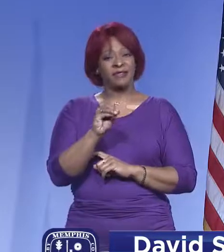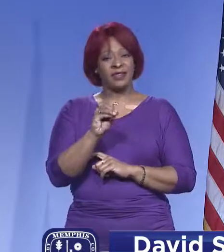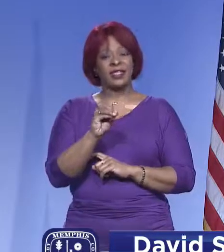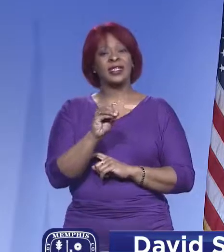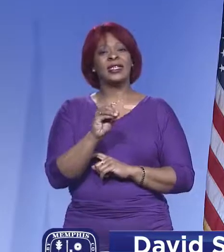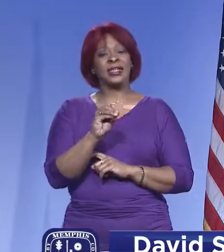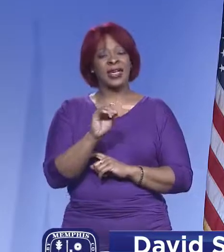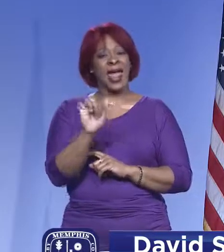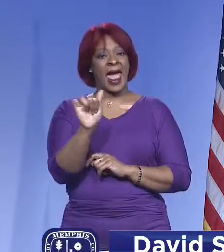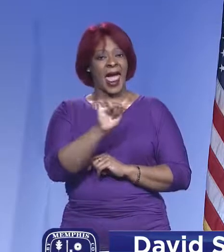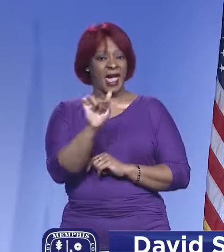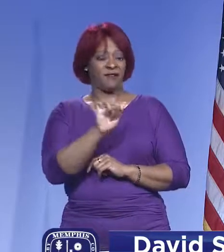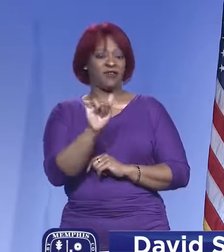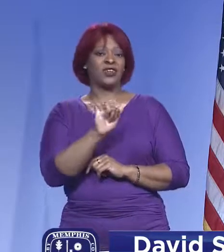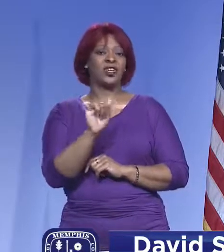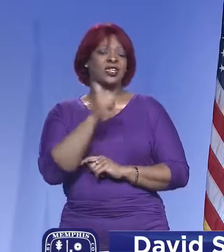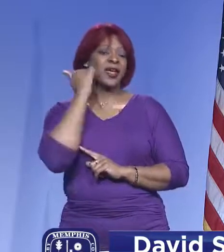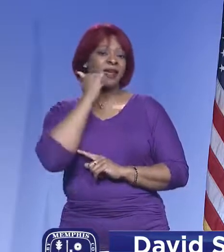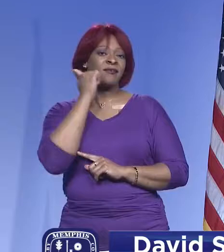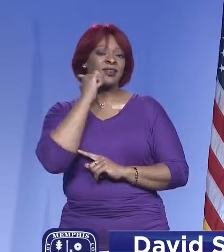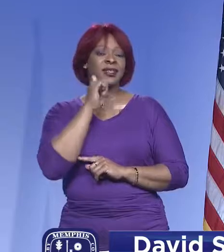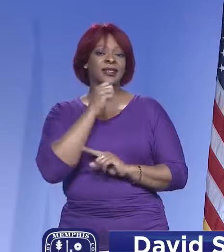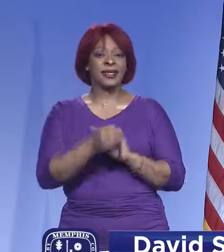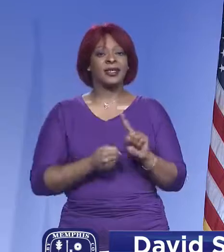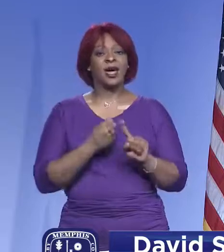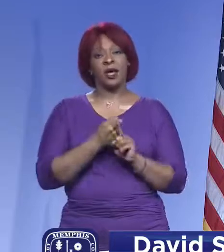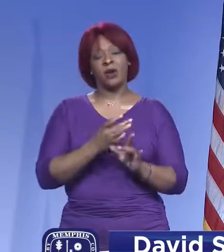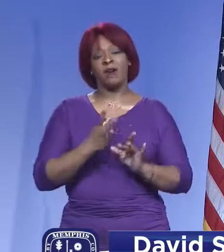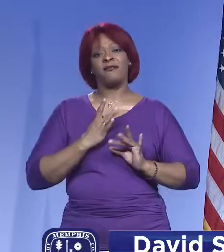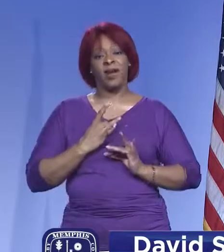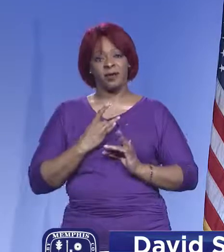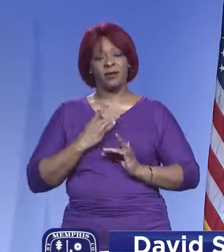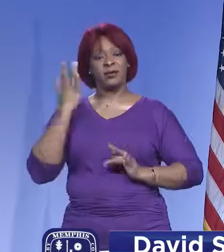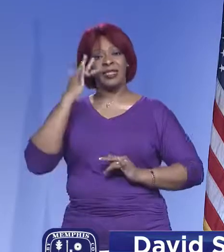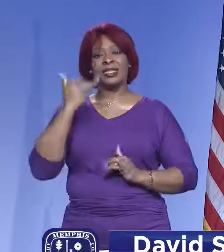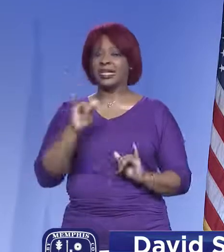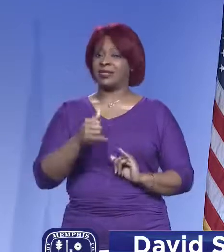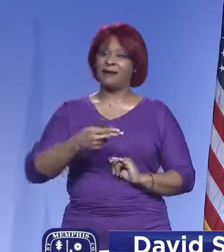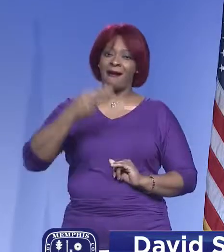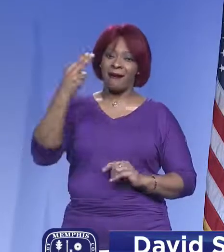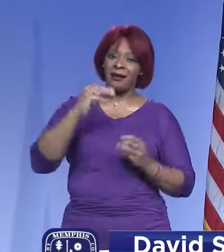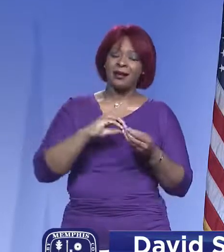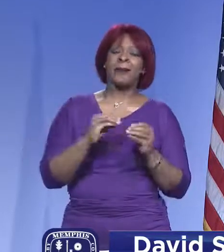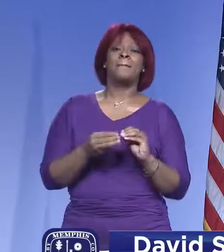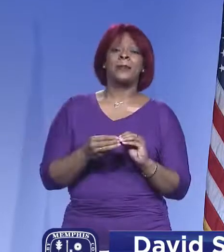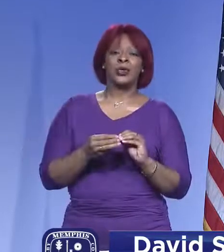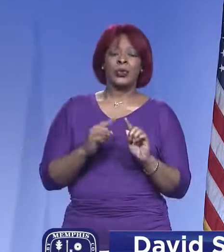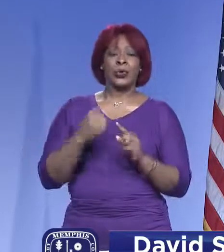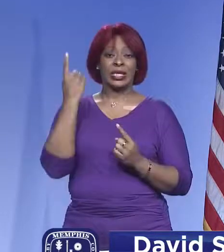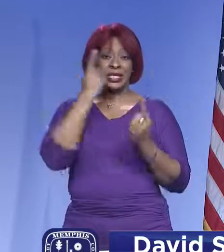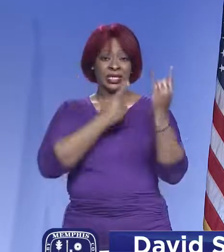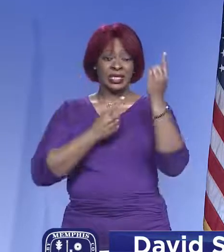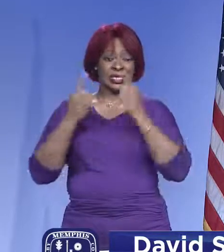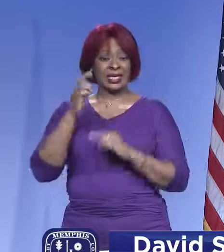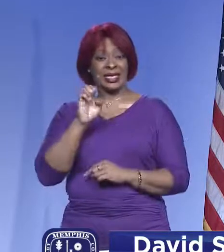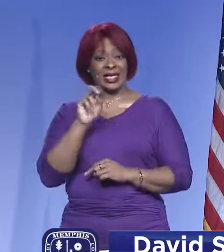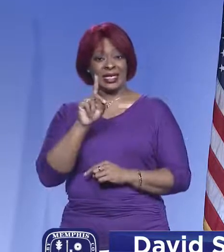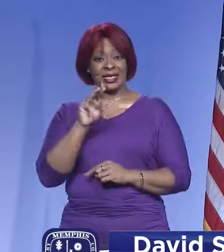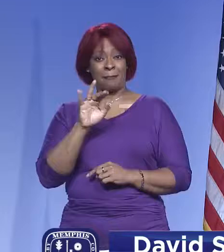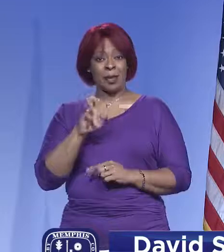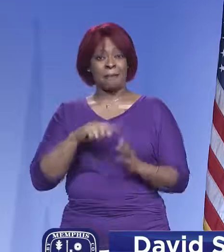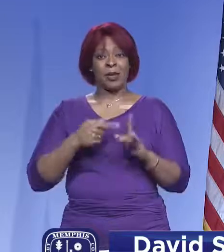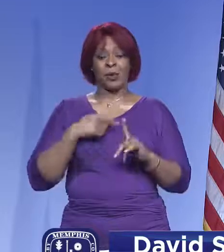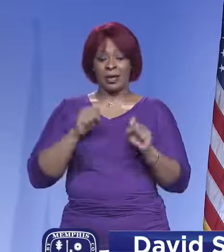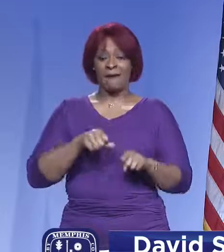cases on average per day being diagnosed. That is much too high to be considered endemic. That